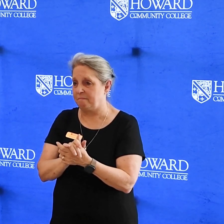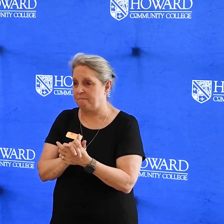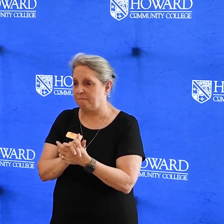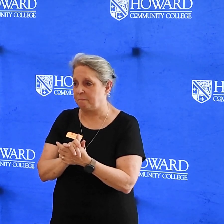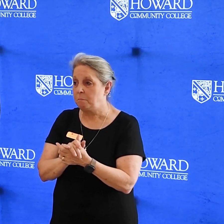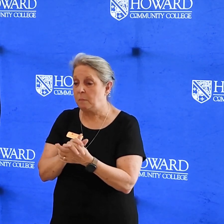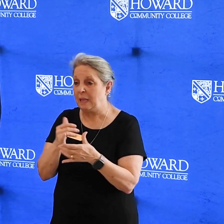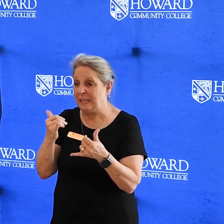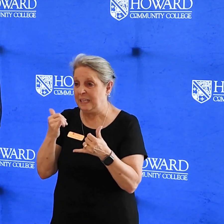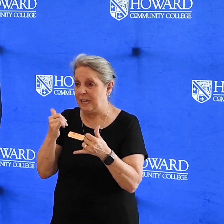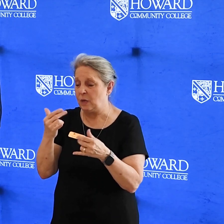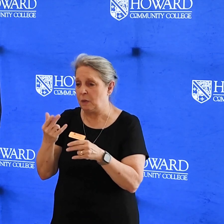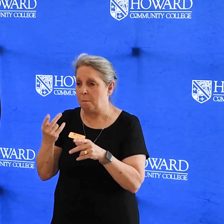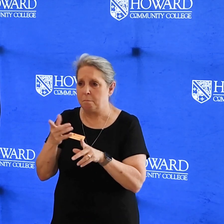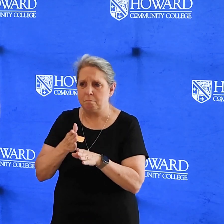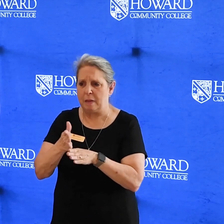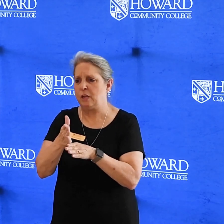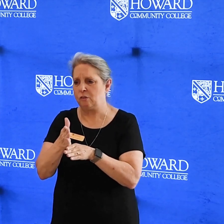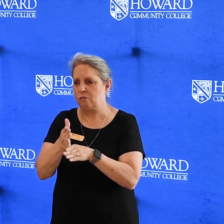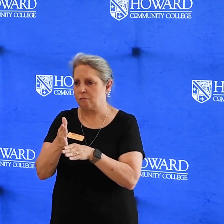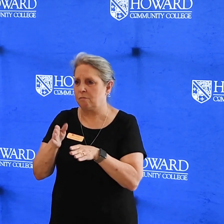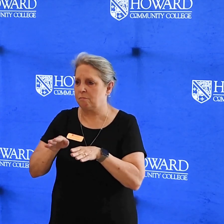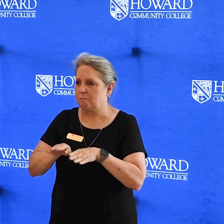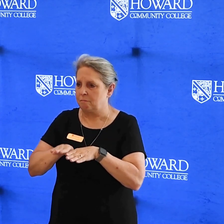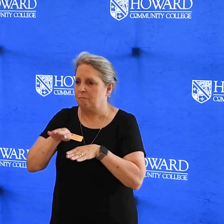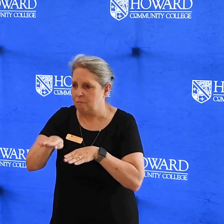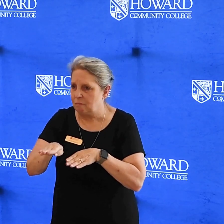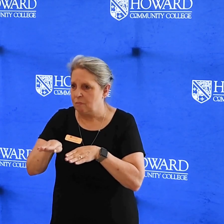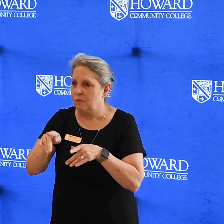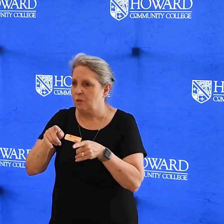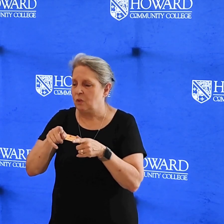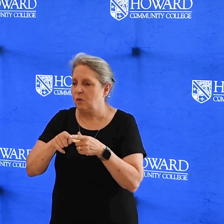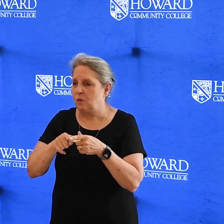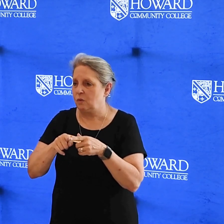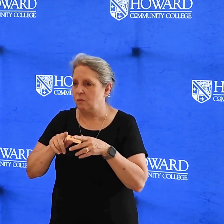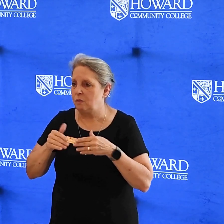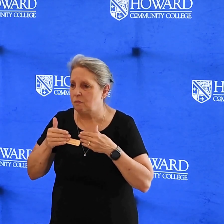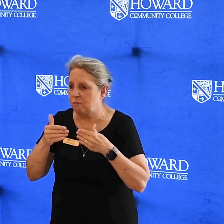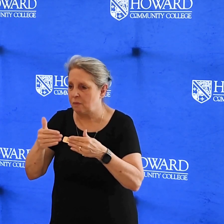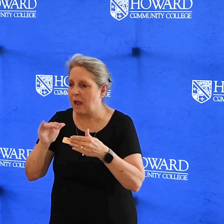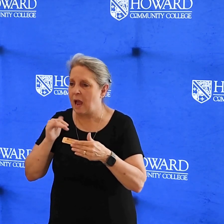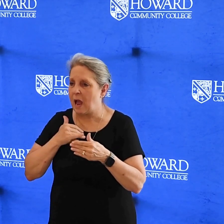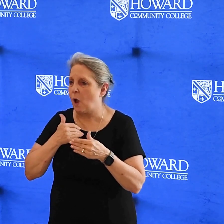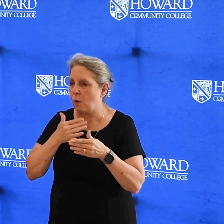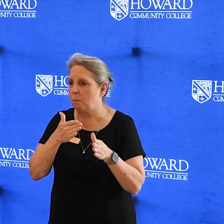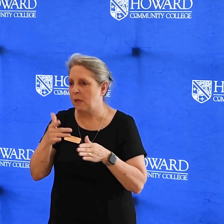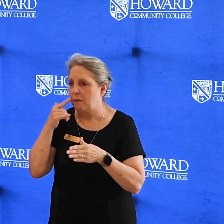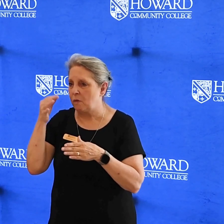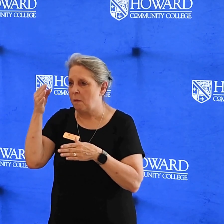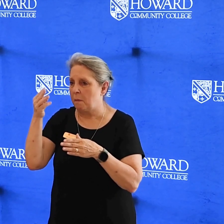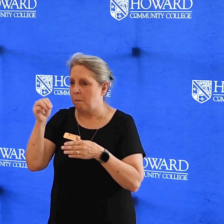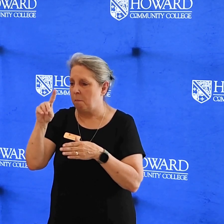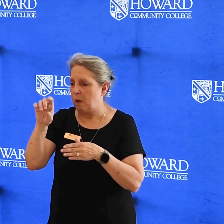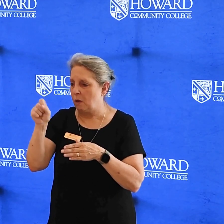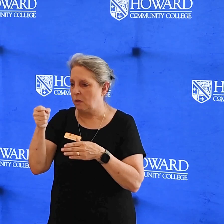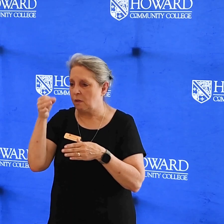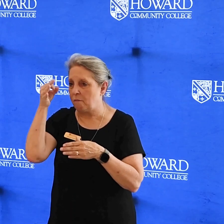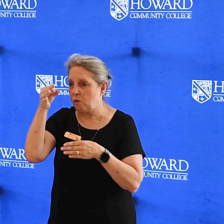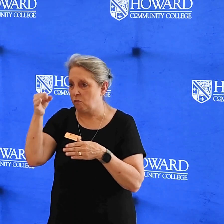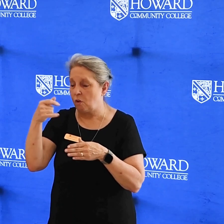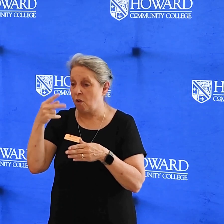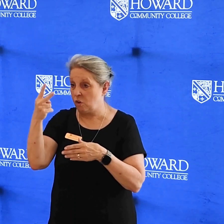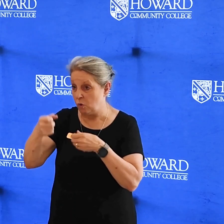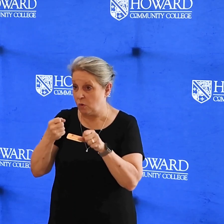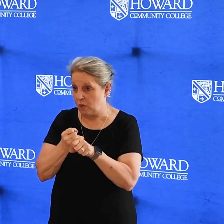We are also taking major steps to implement the blueprint for Maryland's future. In just 2 years, we have